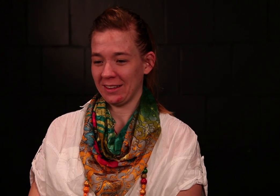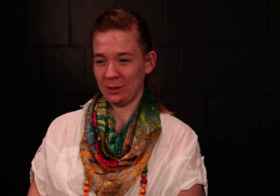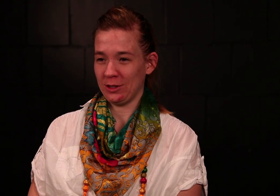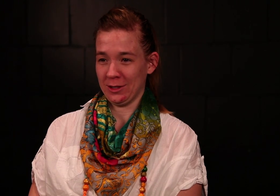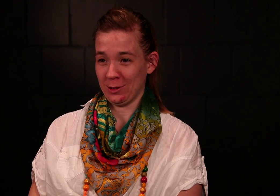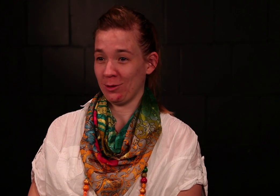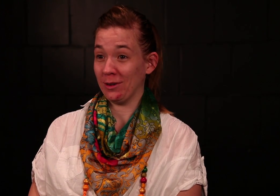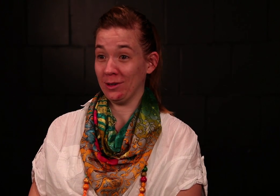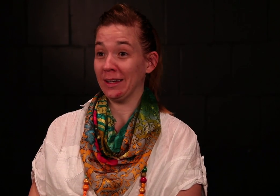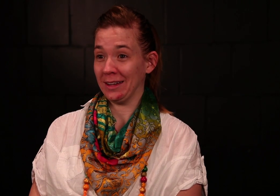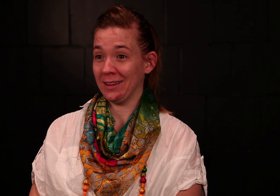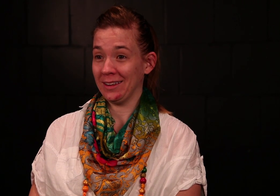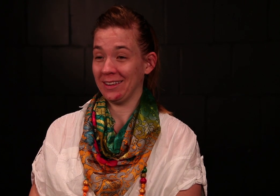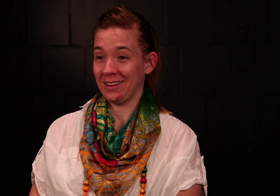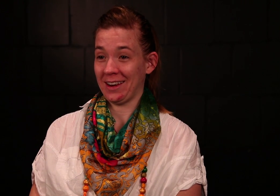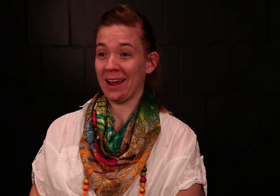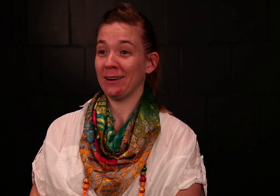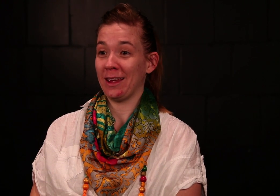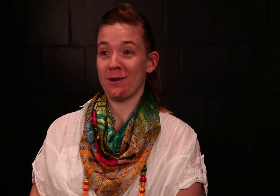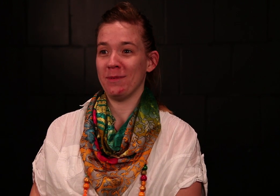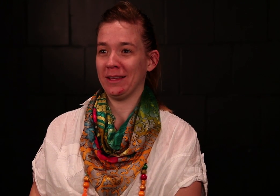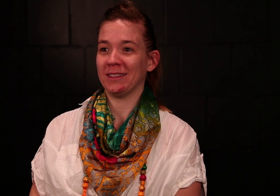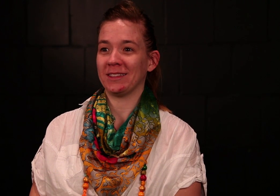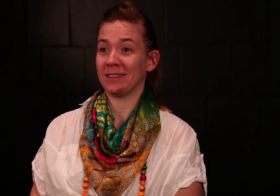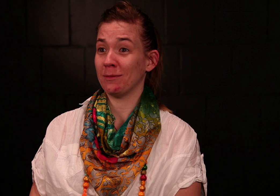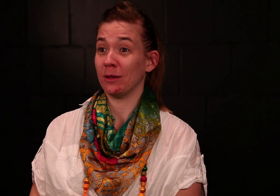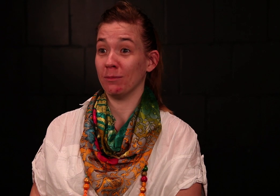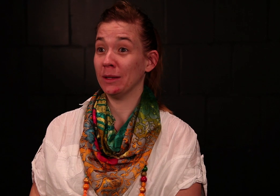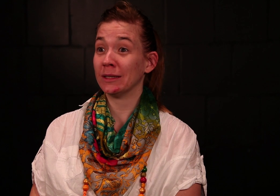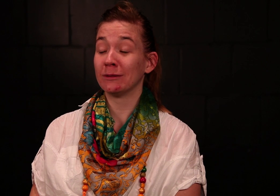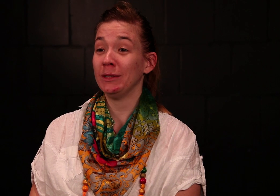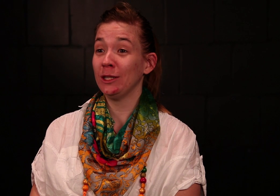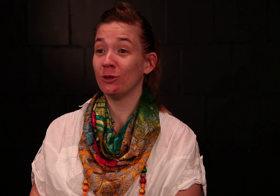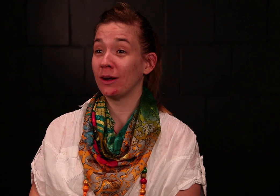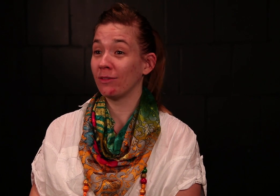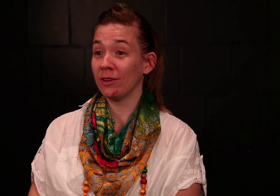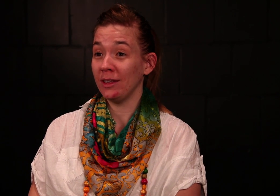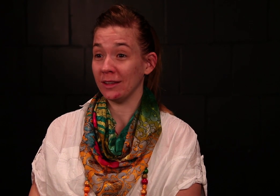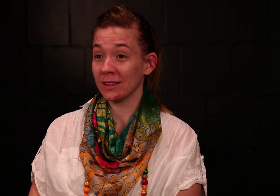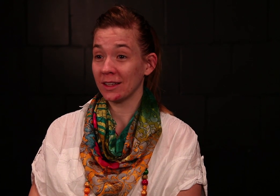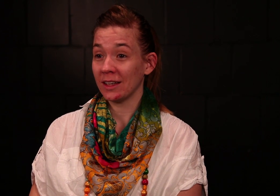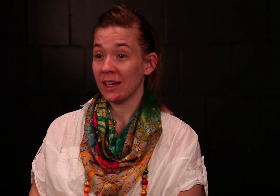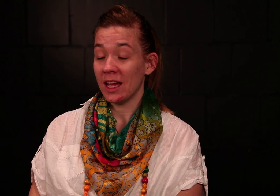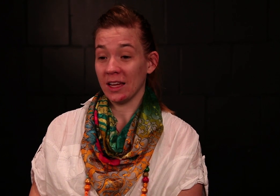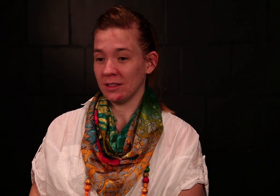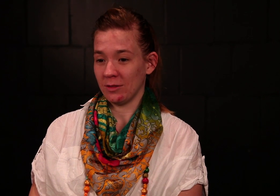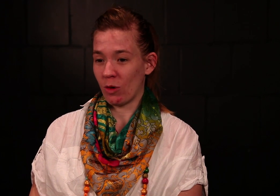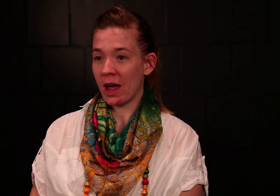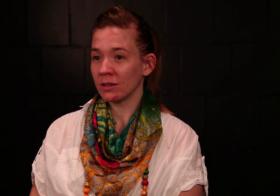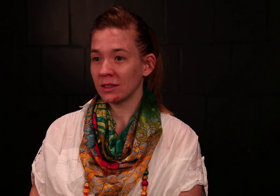It's just so good. Alligator meat is some of the best meat you'll ever eat. And